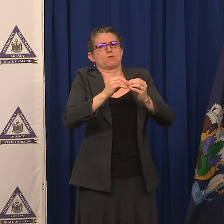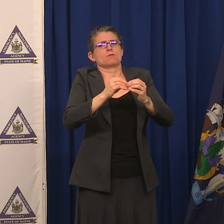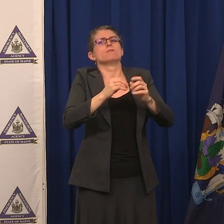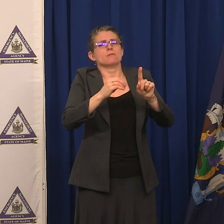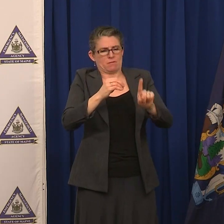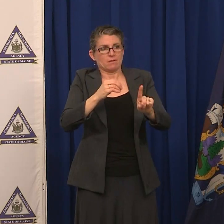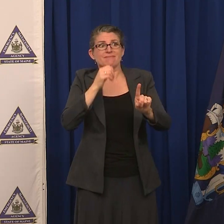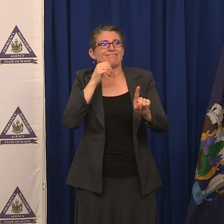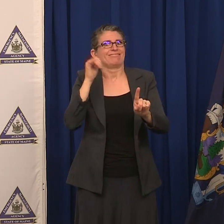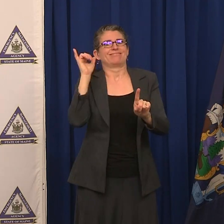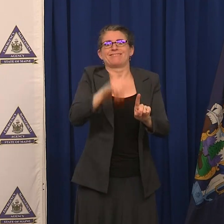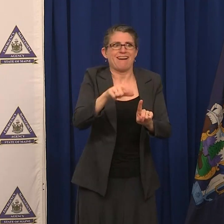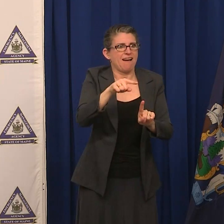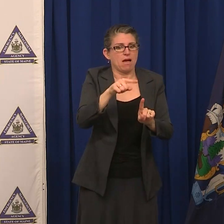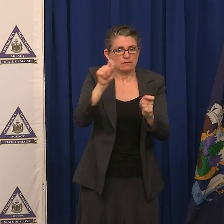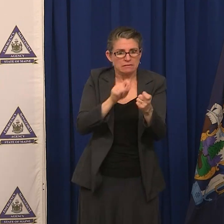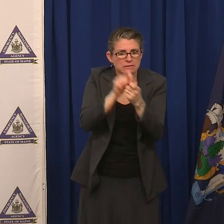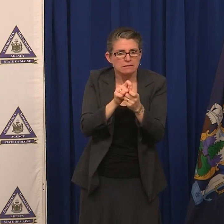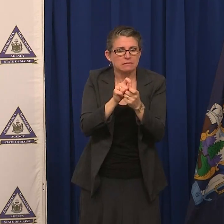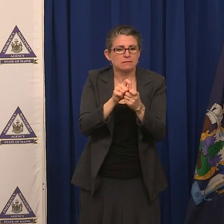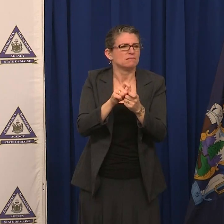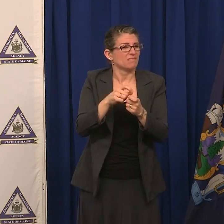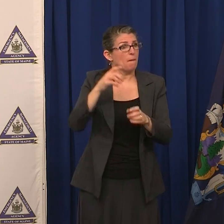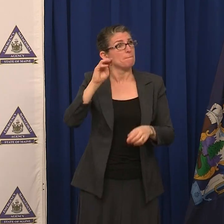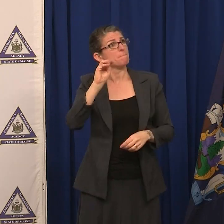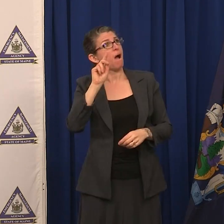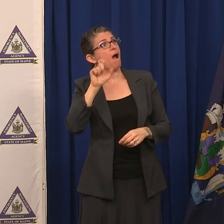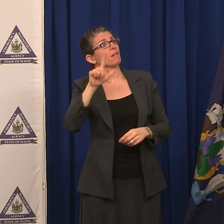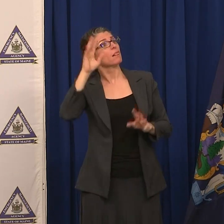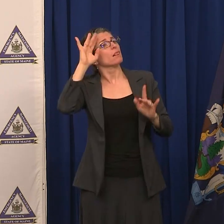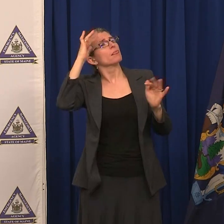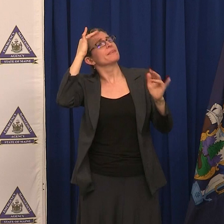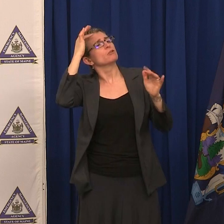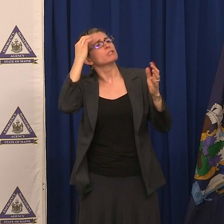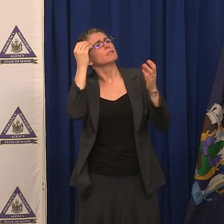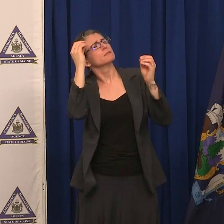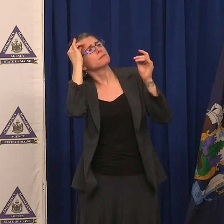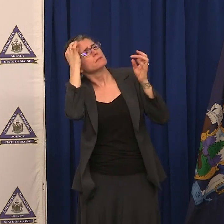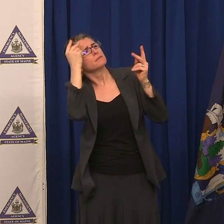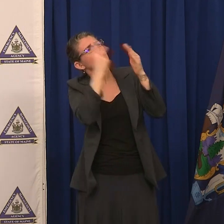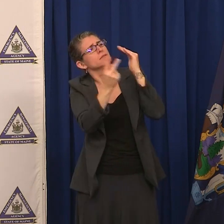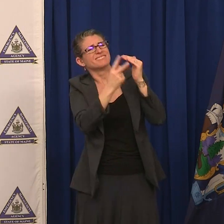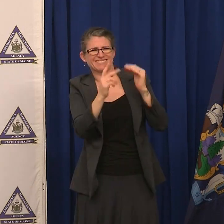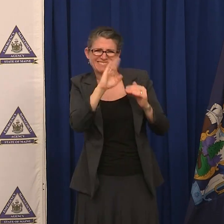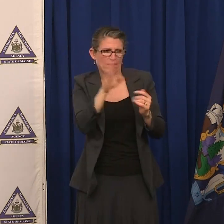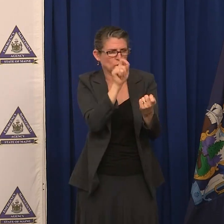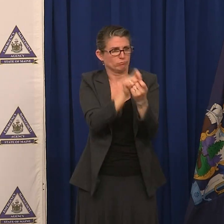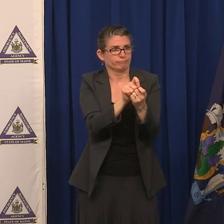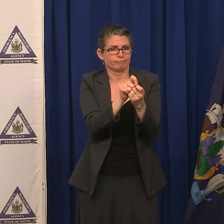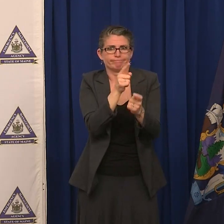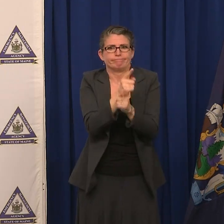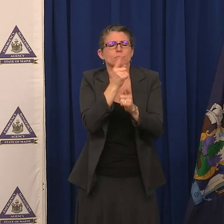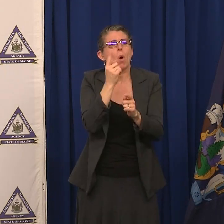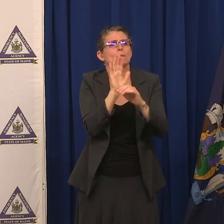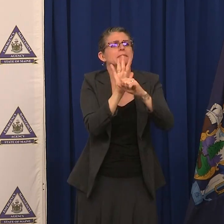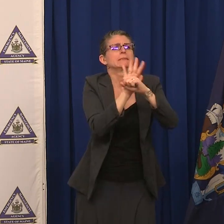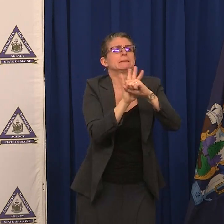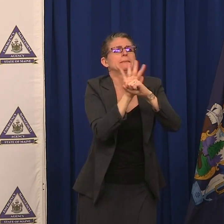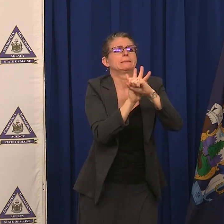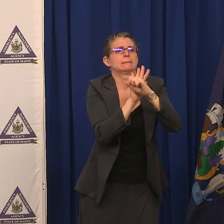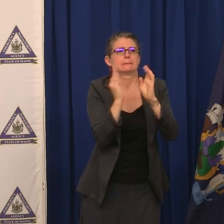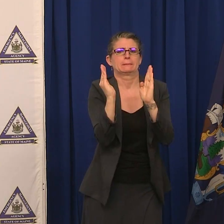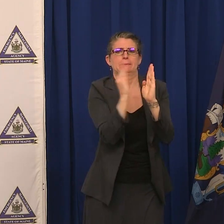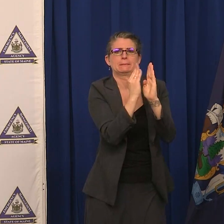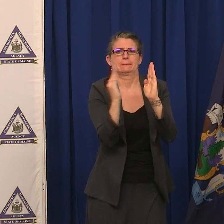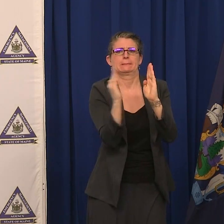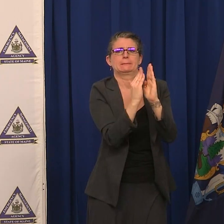never the goal. The goal is to come up with lower bound parameters and higher bound parameters and make sure that we have accounted for all the scenarios in